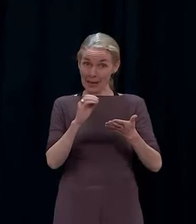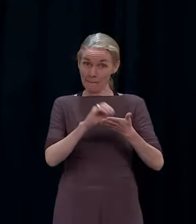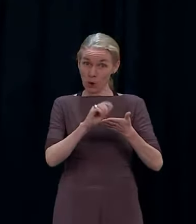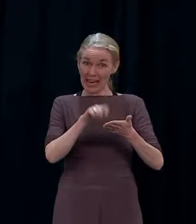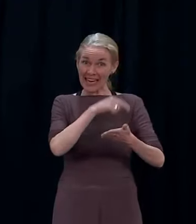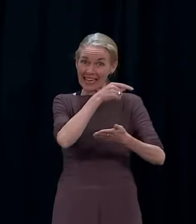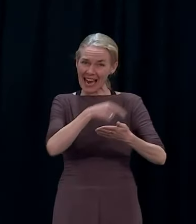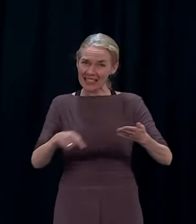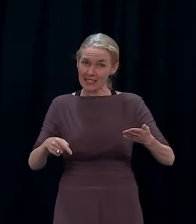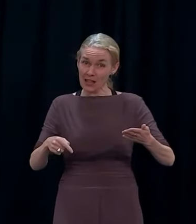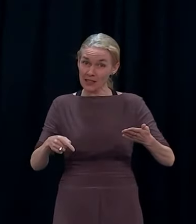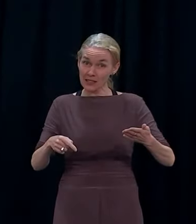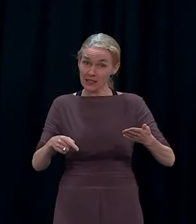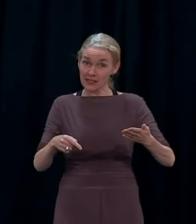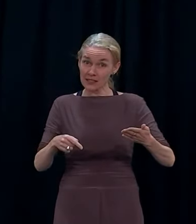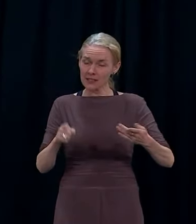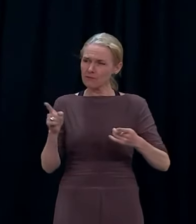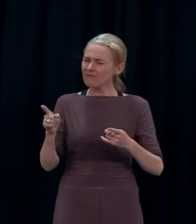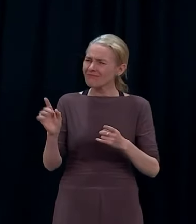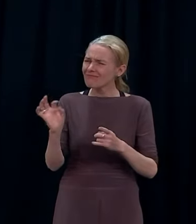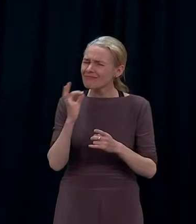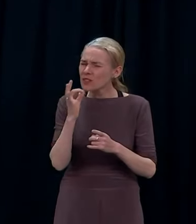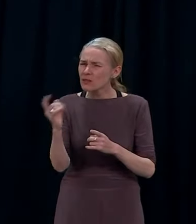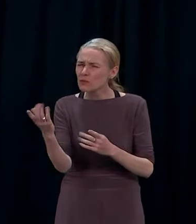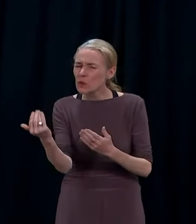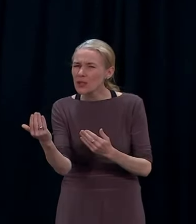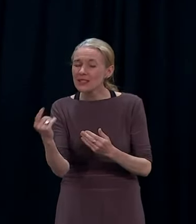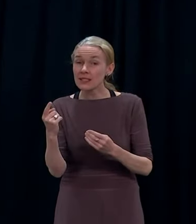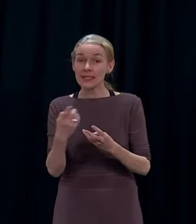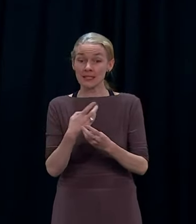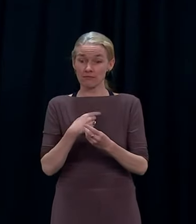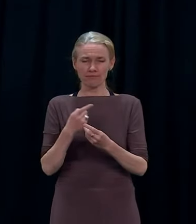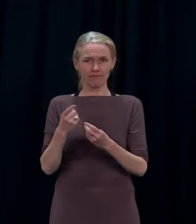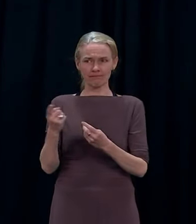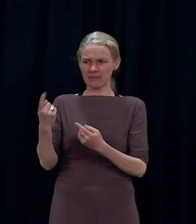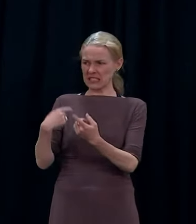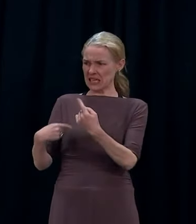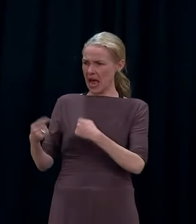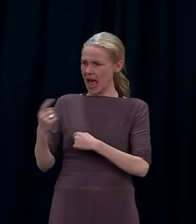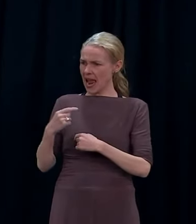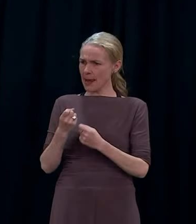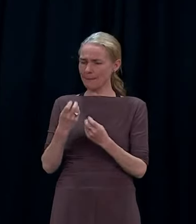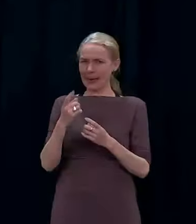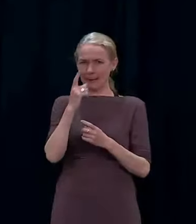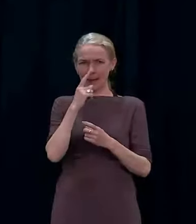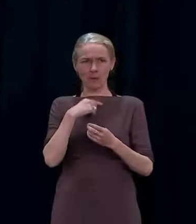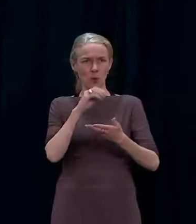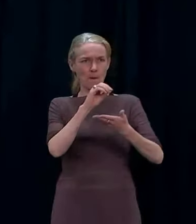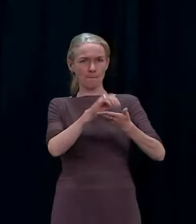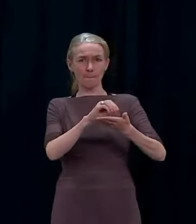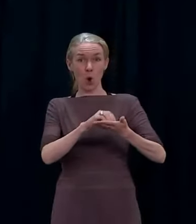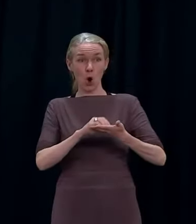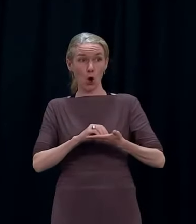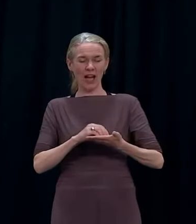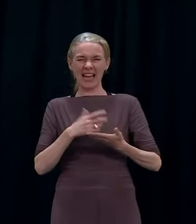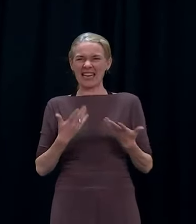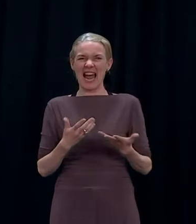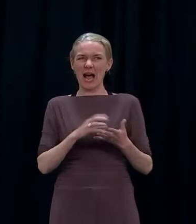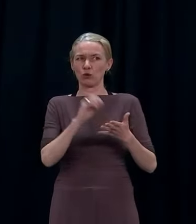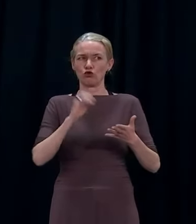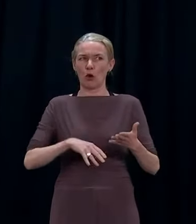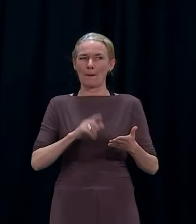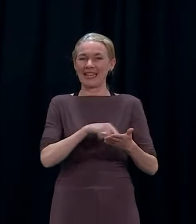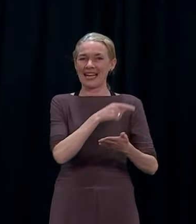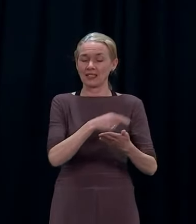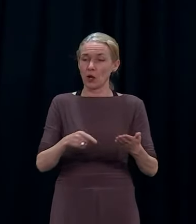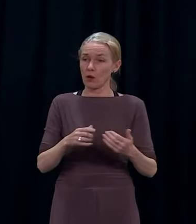that? Vaccination bookings? There's widespread reports of people's bookings being cancelled. Okay. No, that's not something